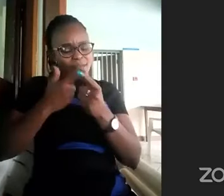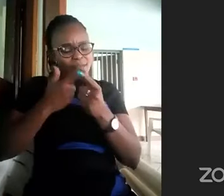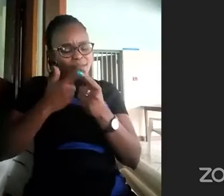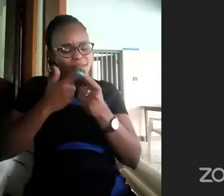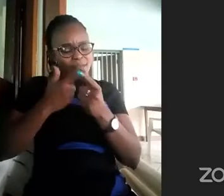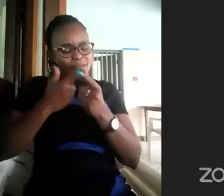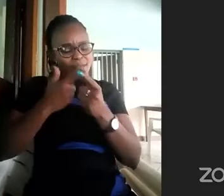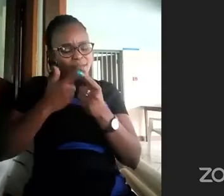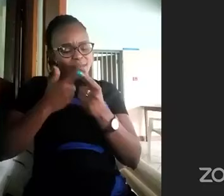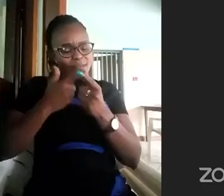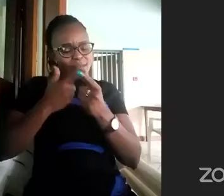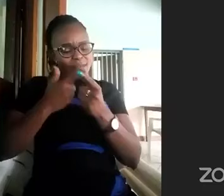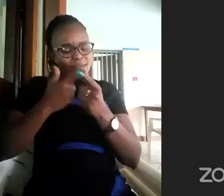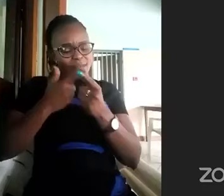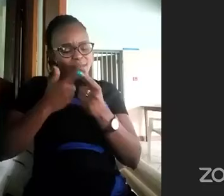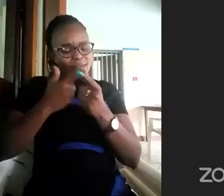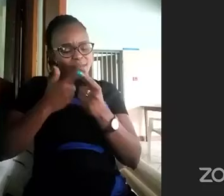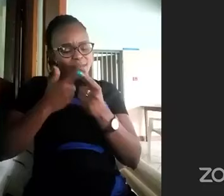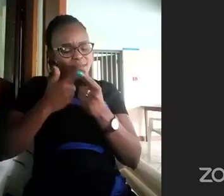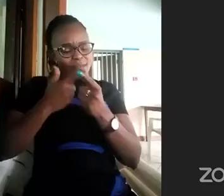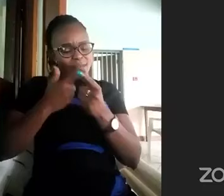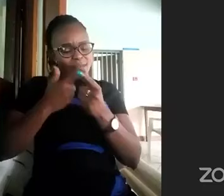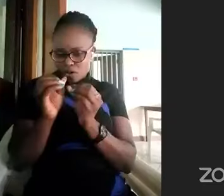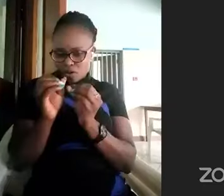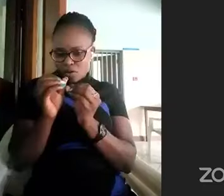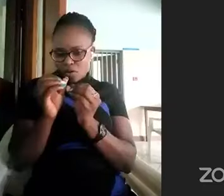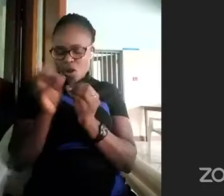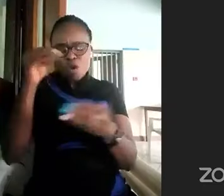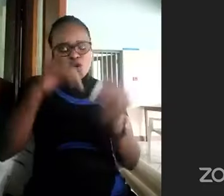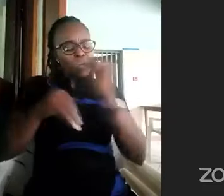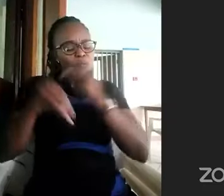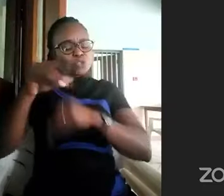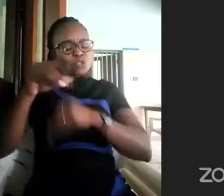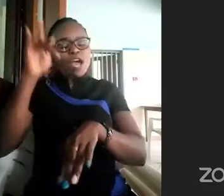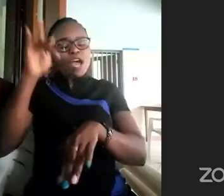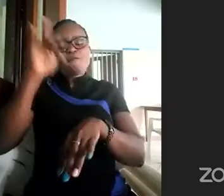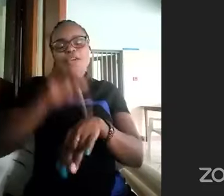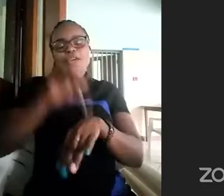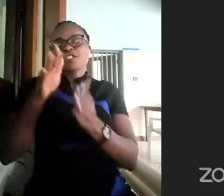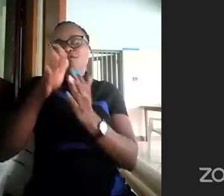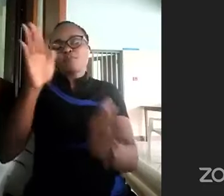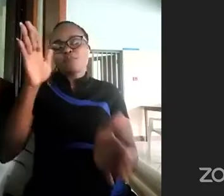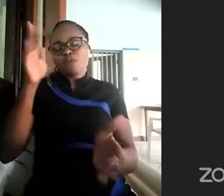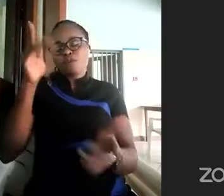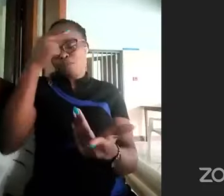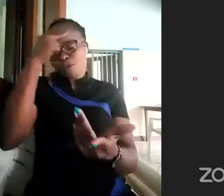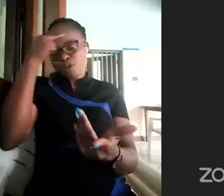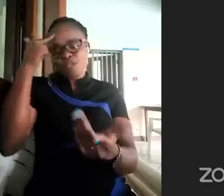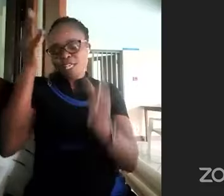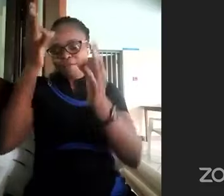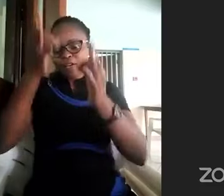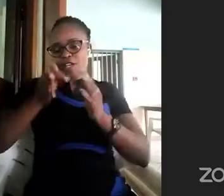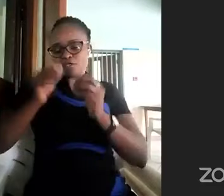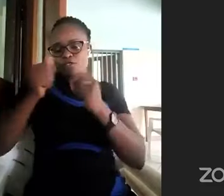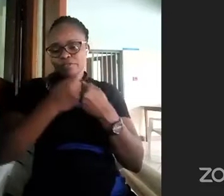other aspect I want to speak to is the aspect of limited or lack of accountability. I want to hail some of the organizations that we've